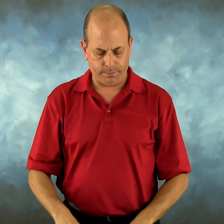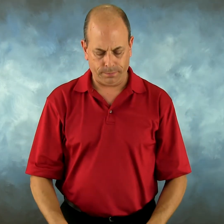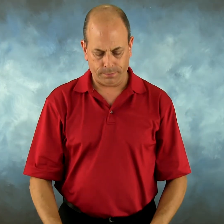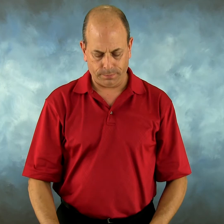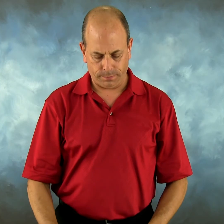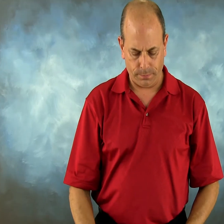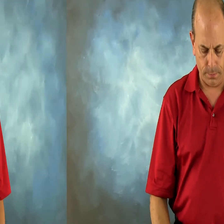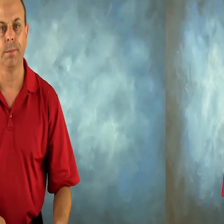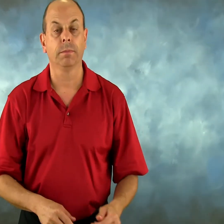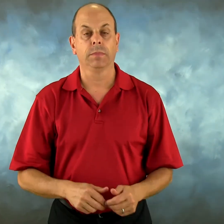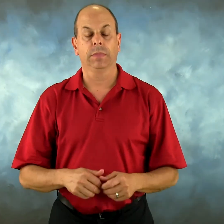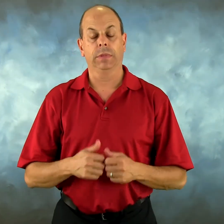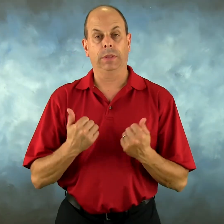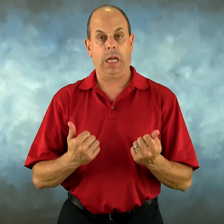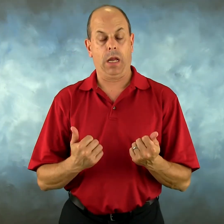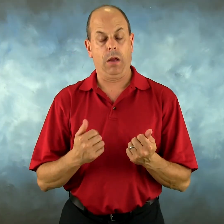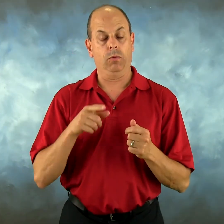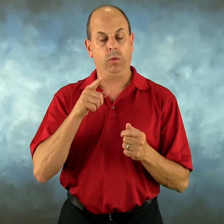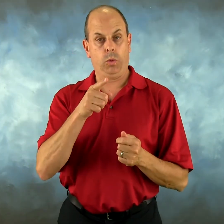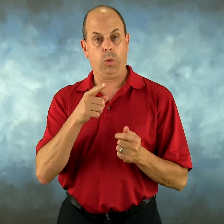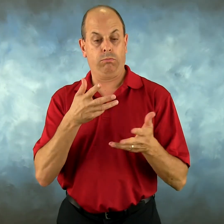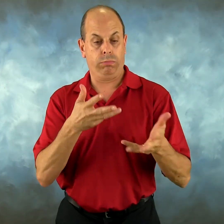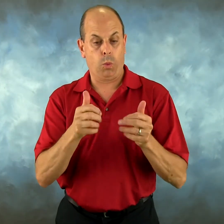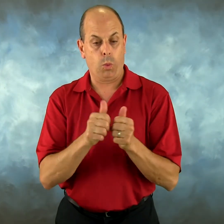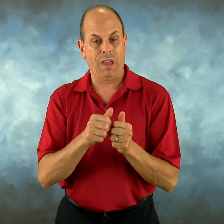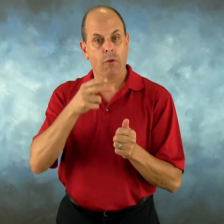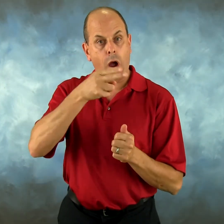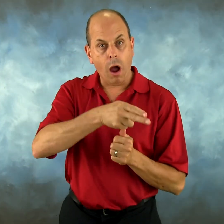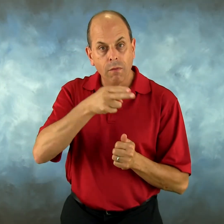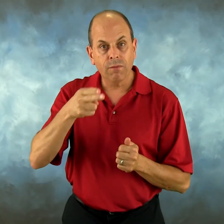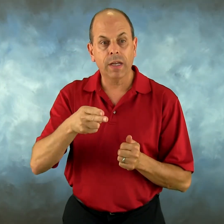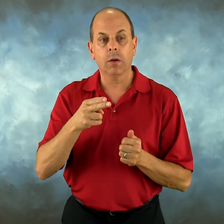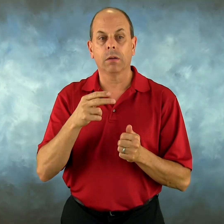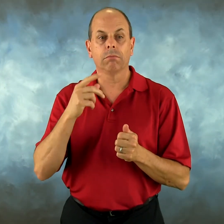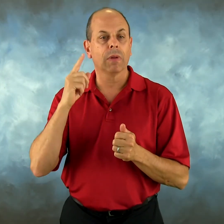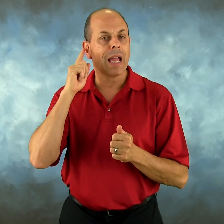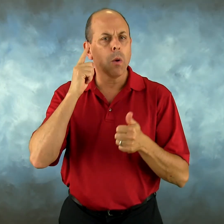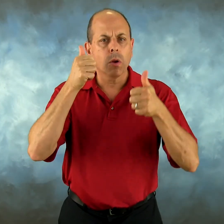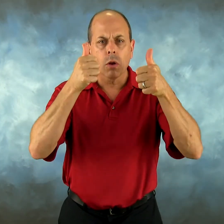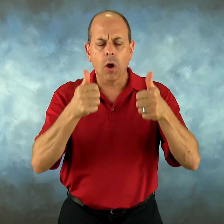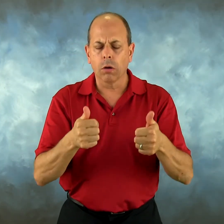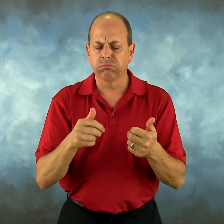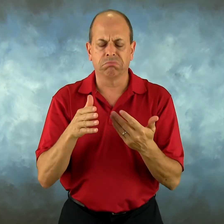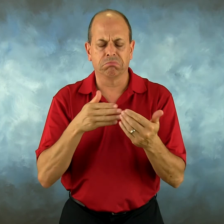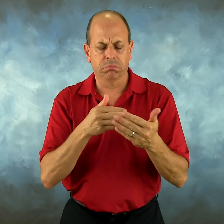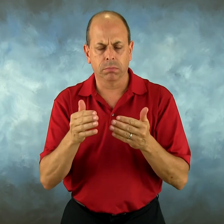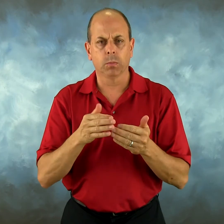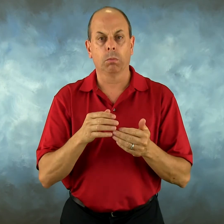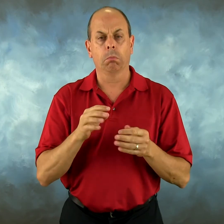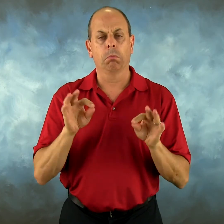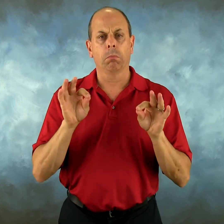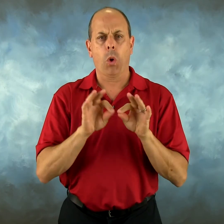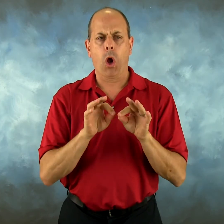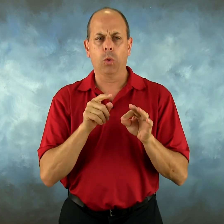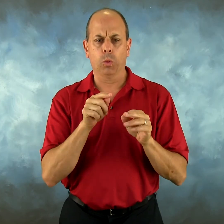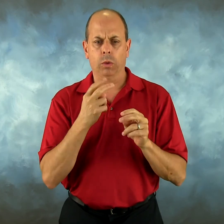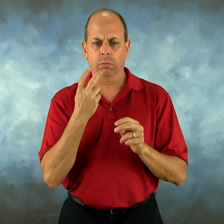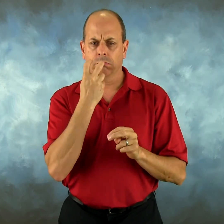and mouth movements to help them with their communication needs. When you're talking with someone who has any type of